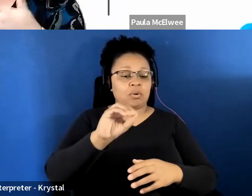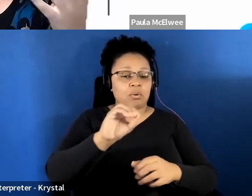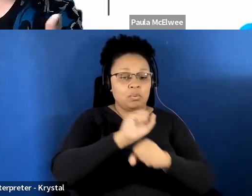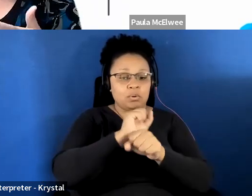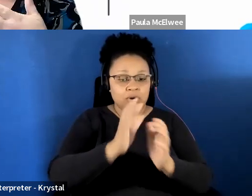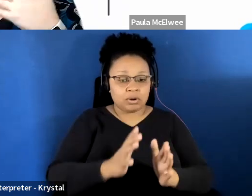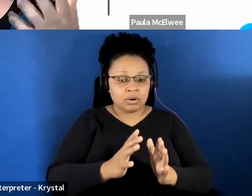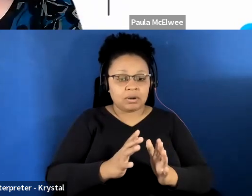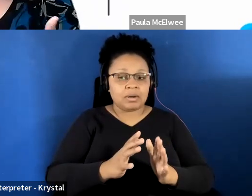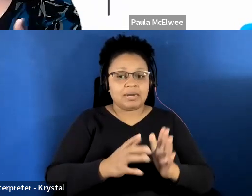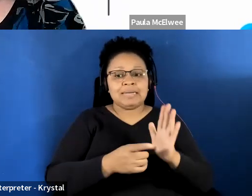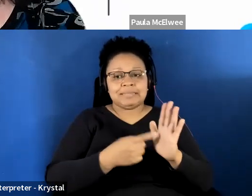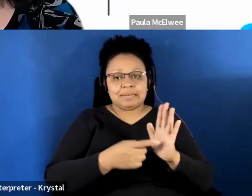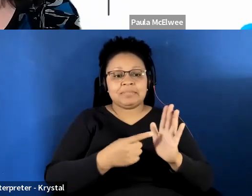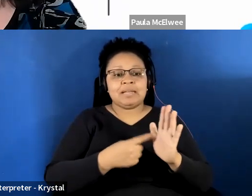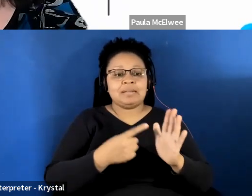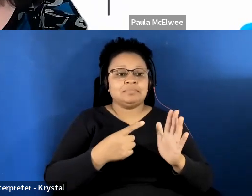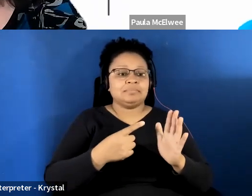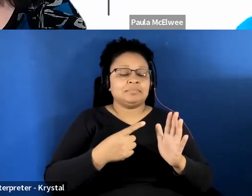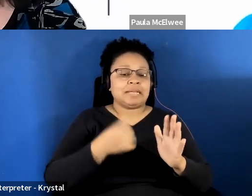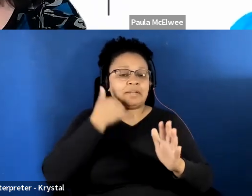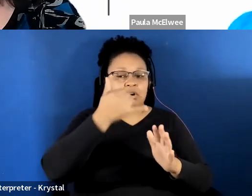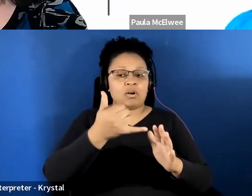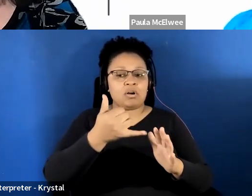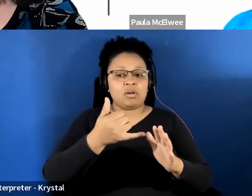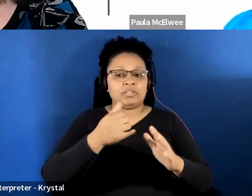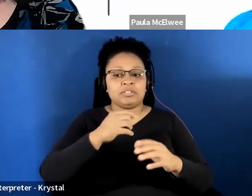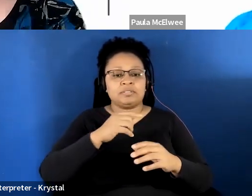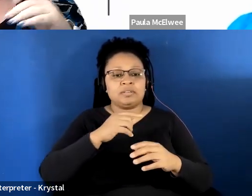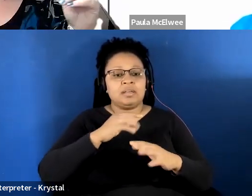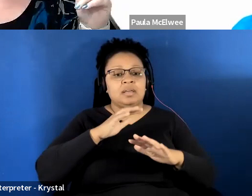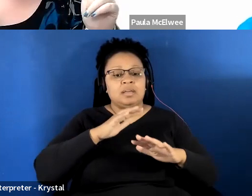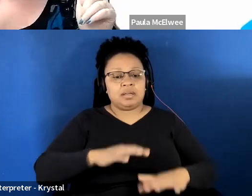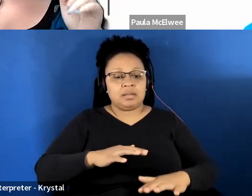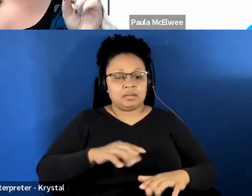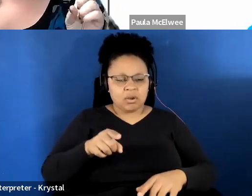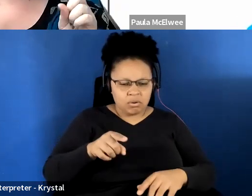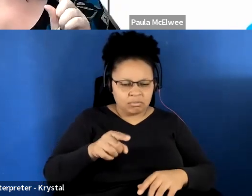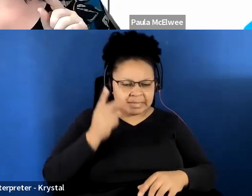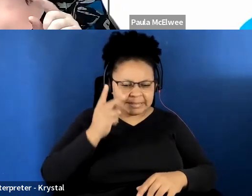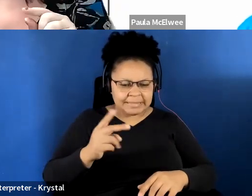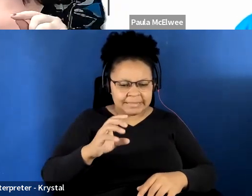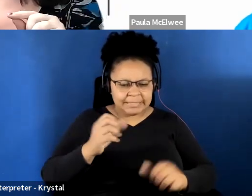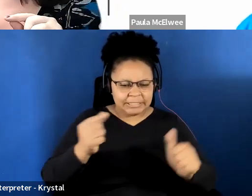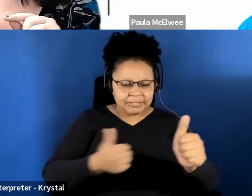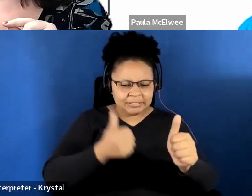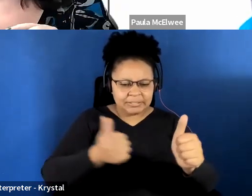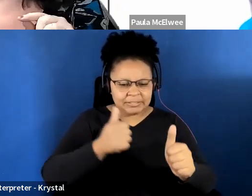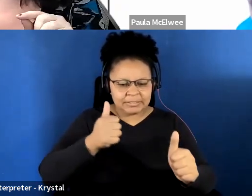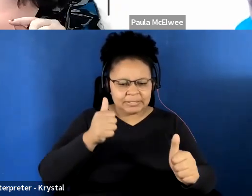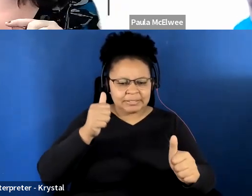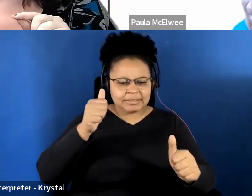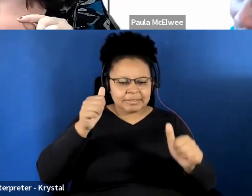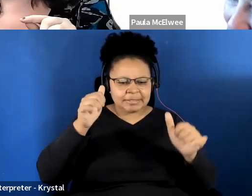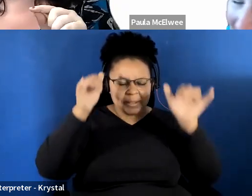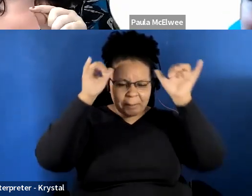still don't, tell people their name. Chased by a bull, that's a new one. I've not been chased by a bull. I've